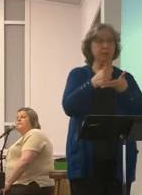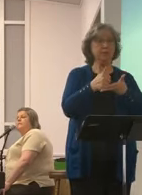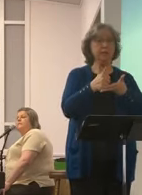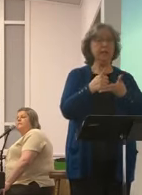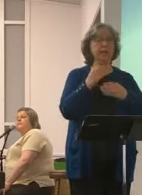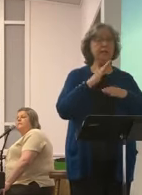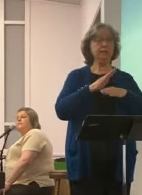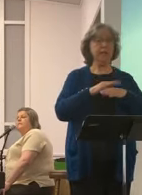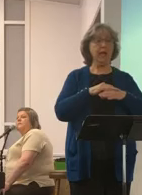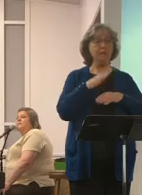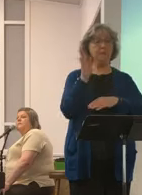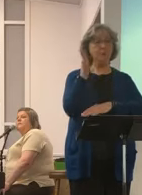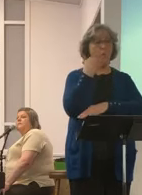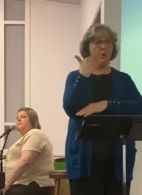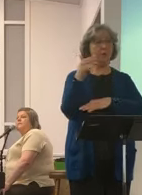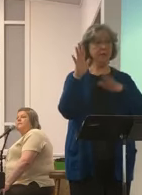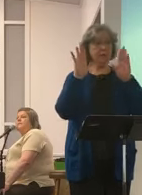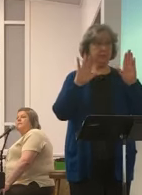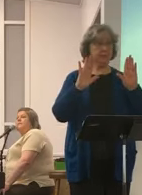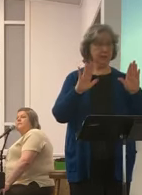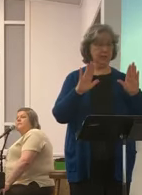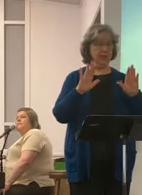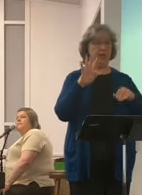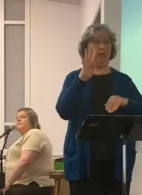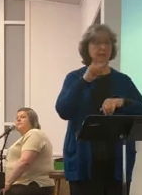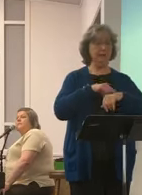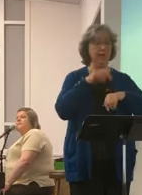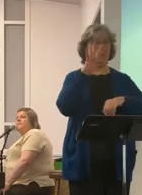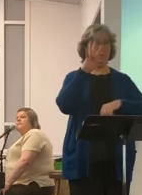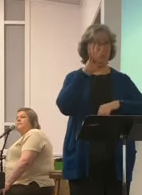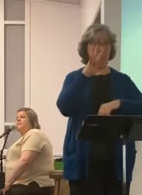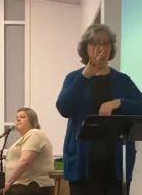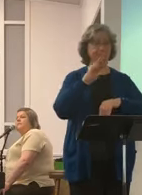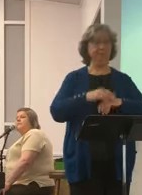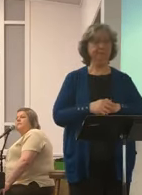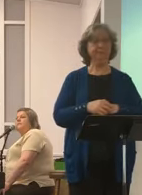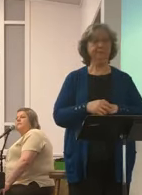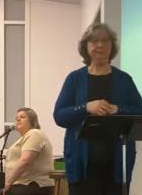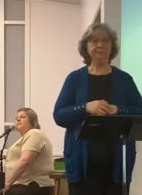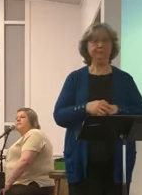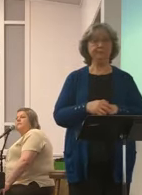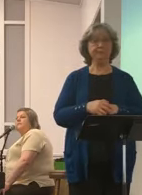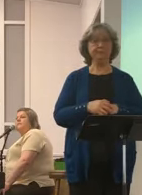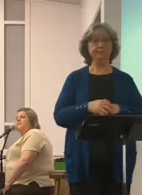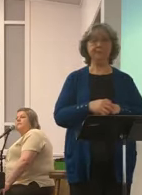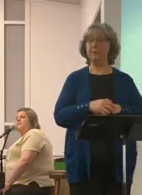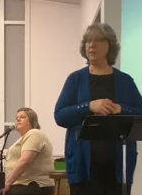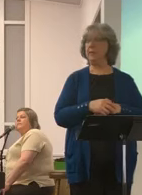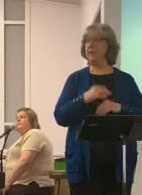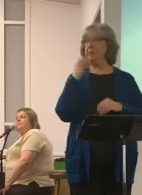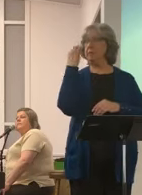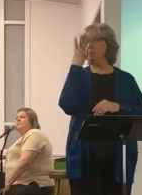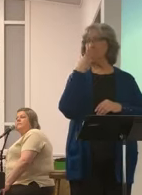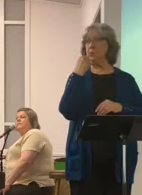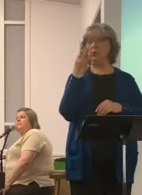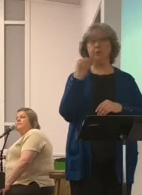We always do it on Palm Sunday, and it's at 4 o'clock in the afternoon. There are also some beautiful